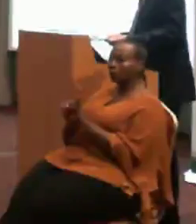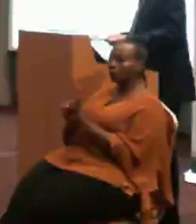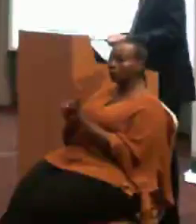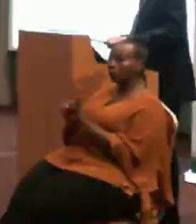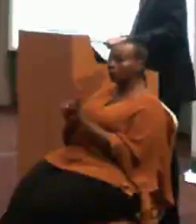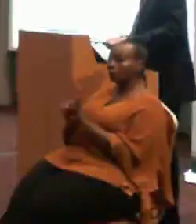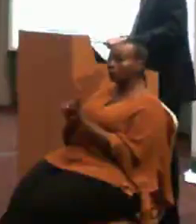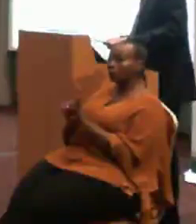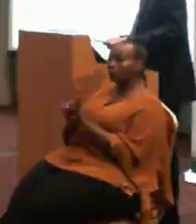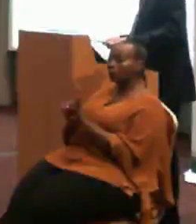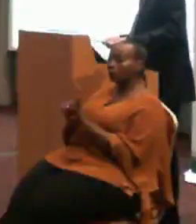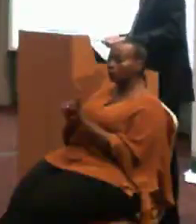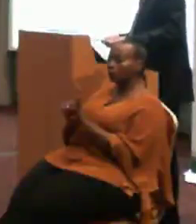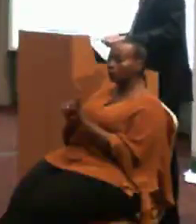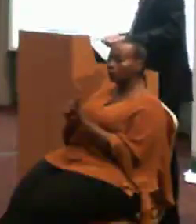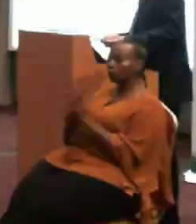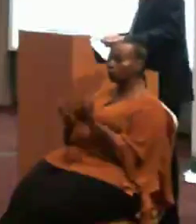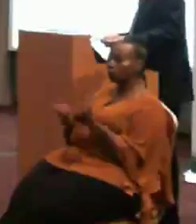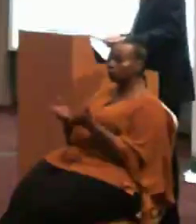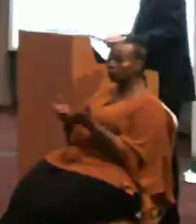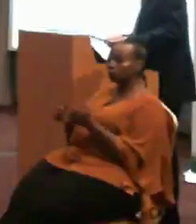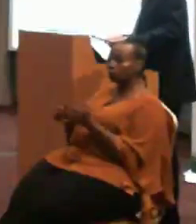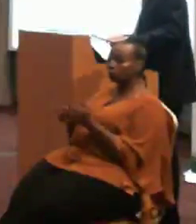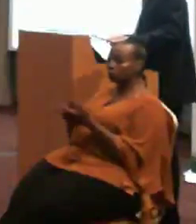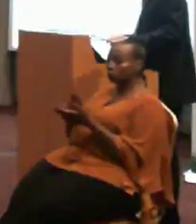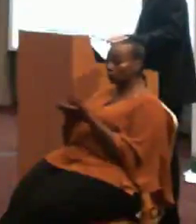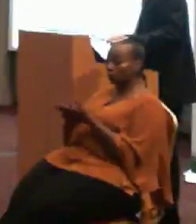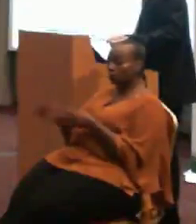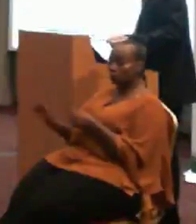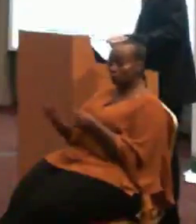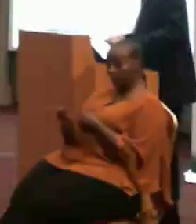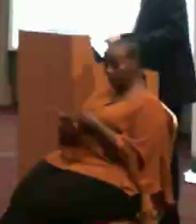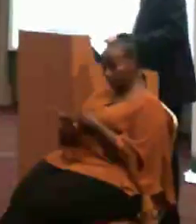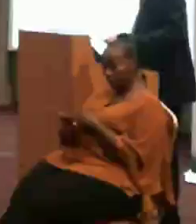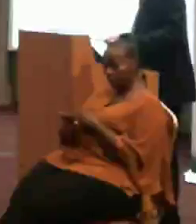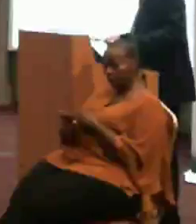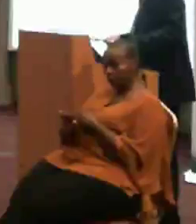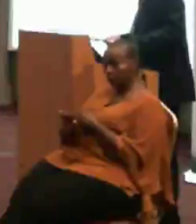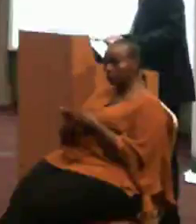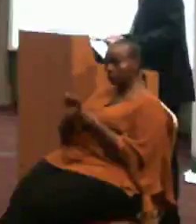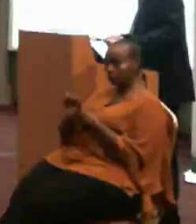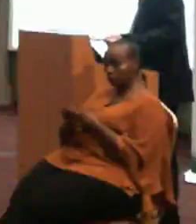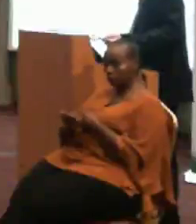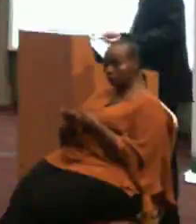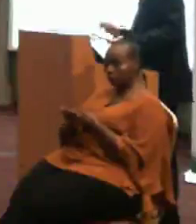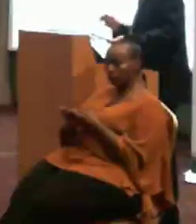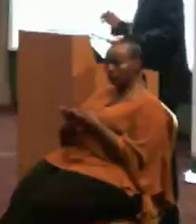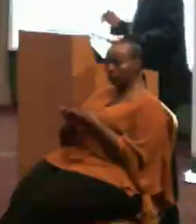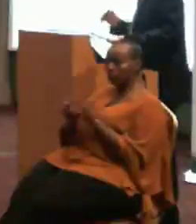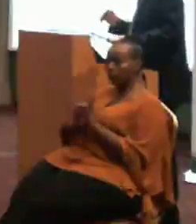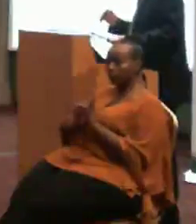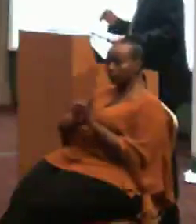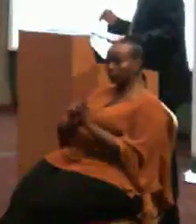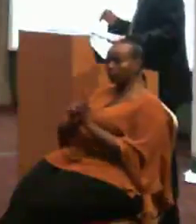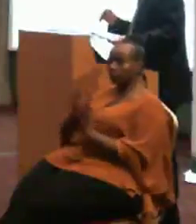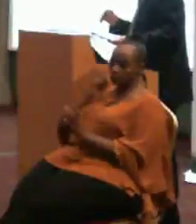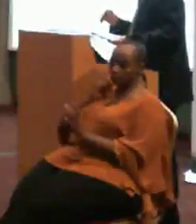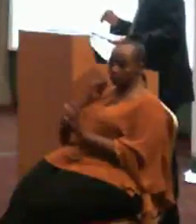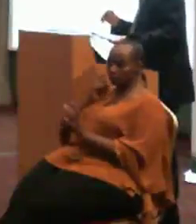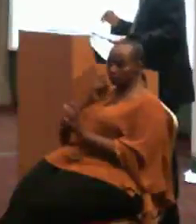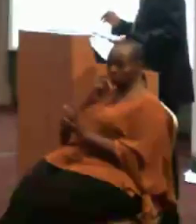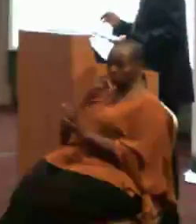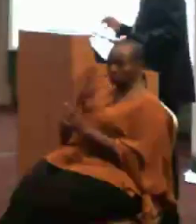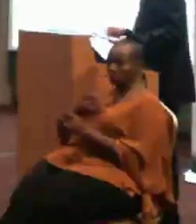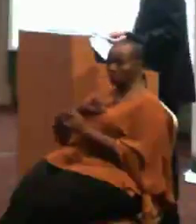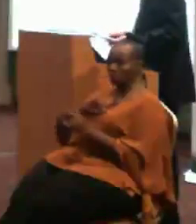to compensate for a volume movement. Chair, that was yes, admittedly a very simple example that tried to